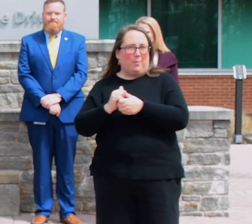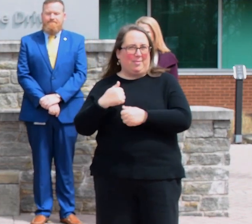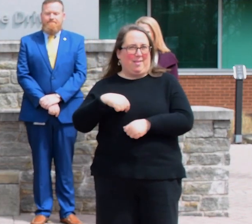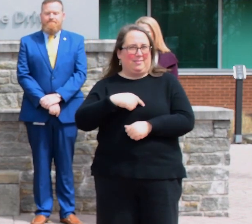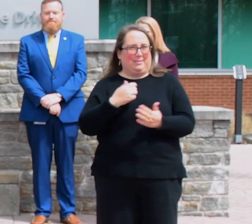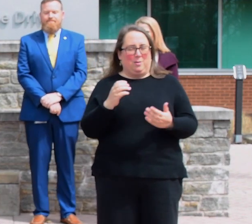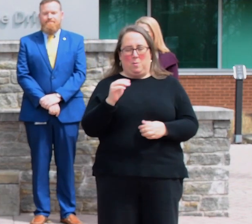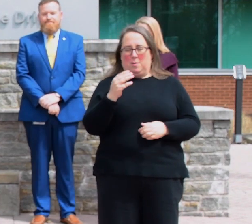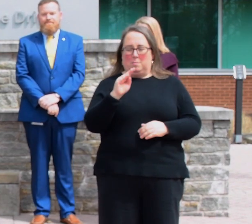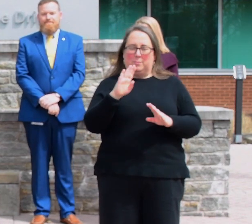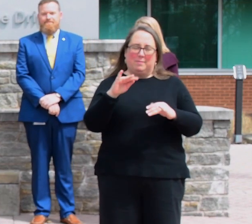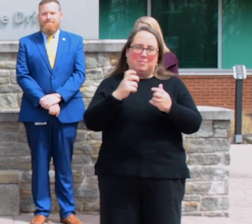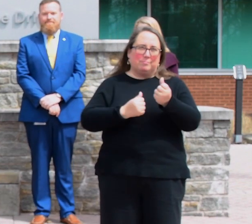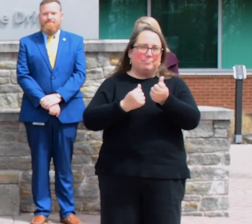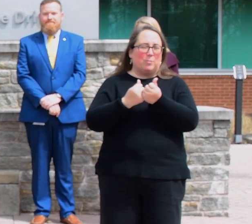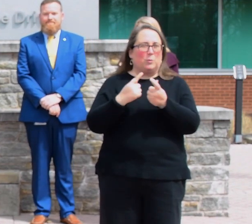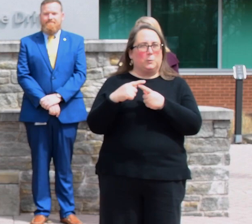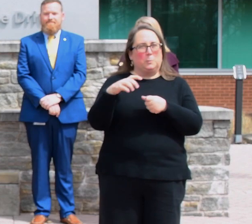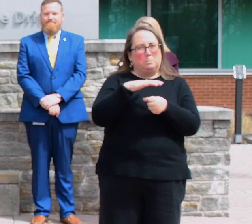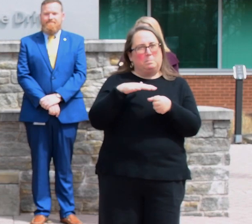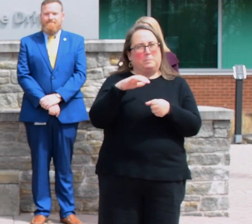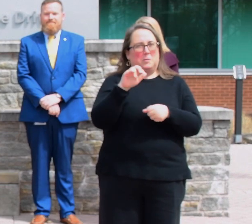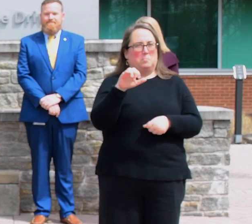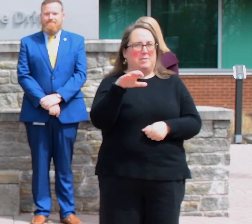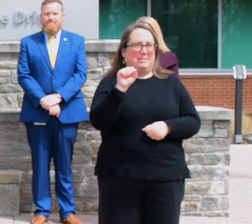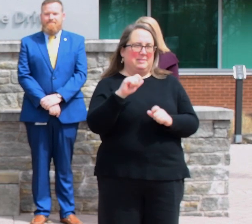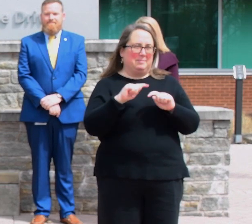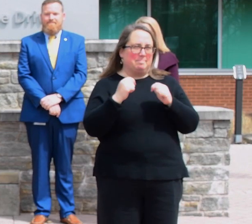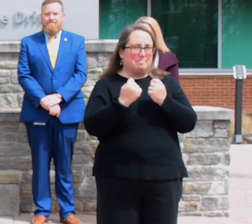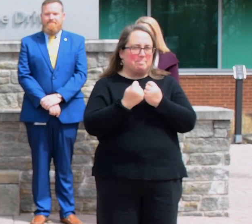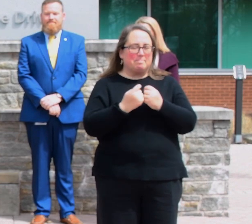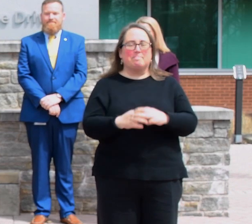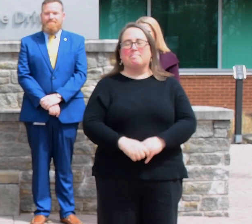great support to the Aries Races team.